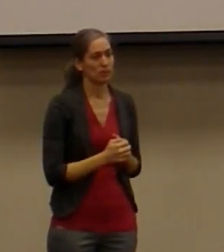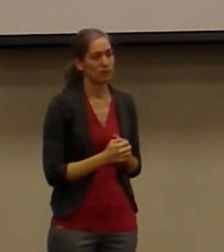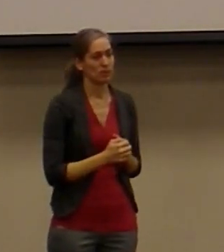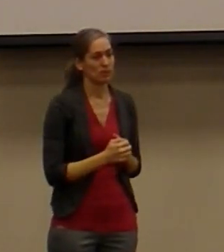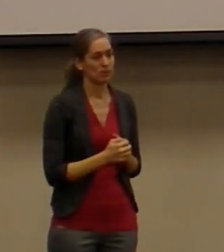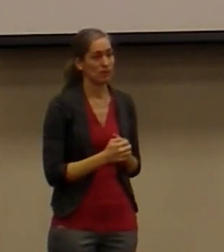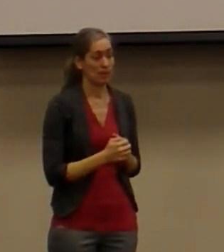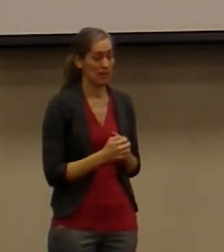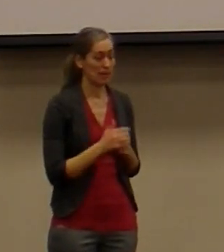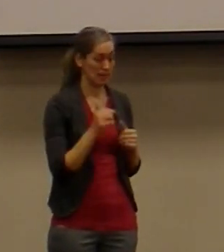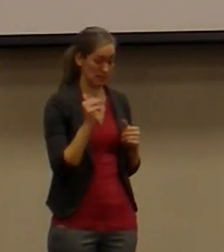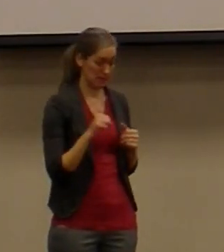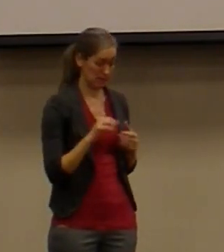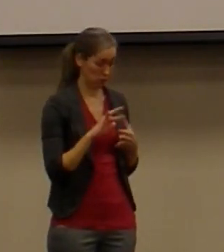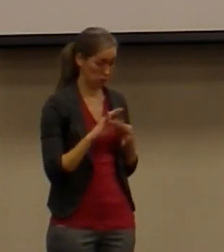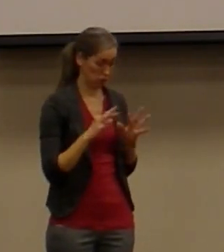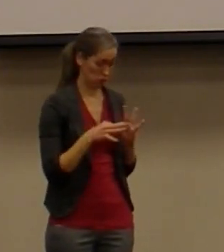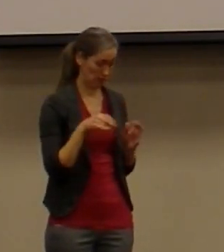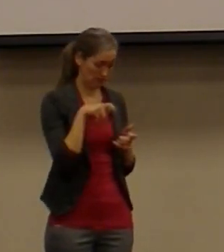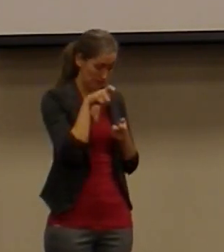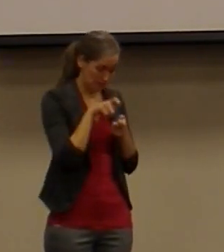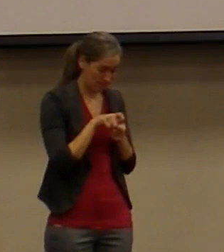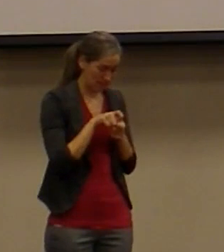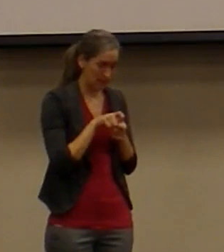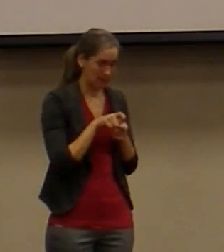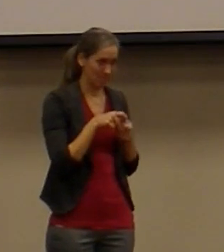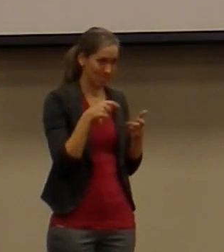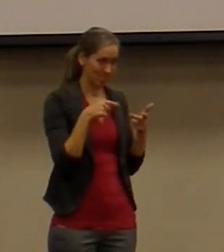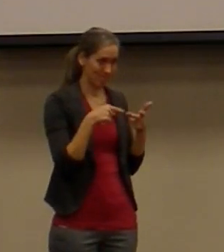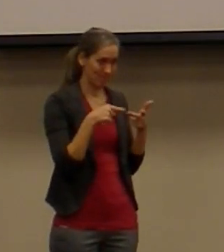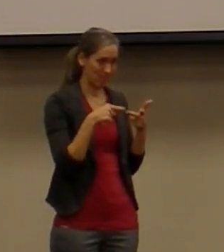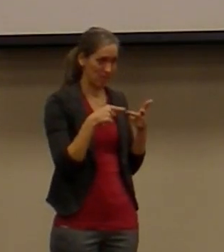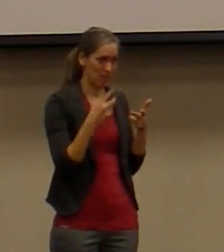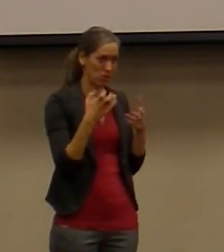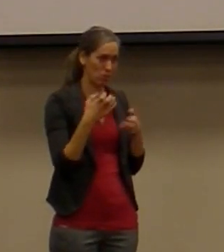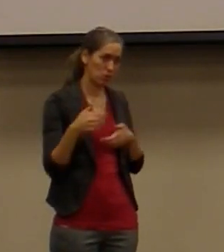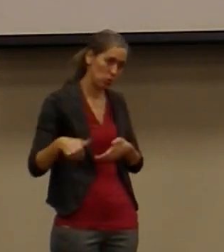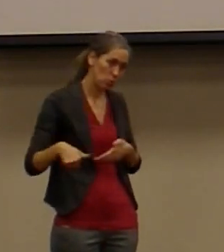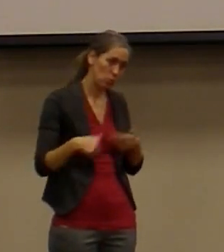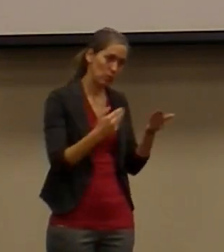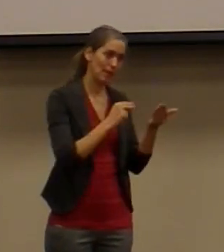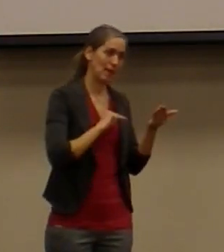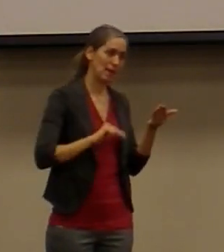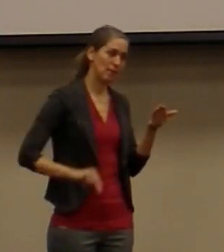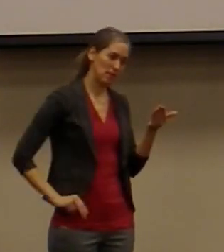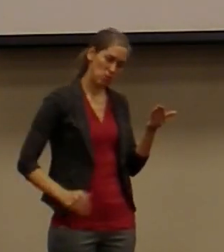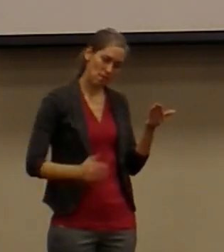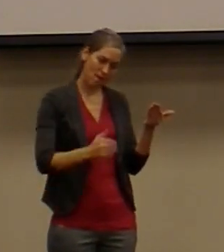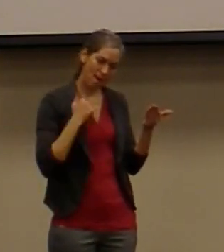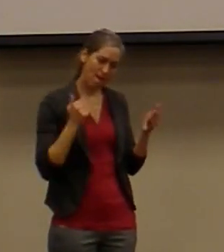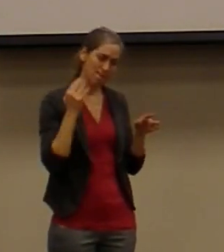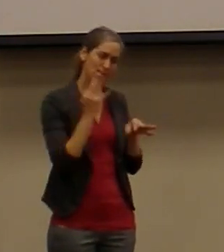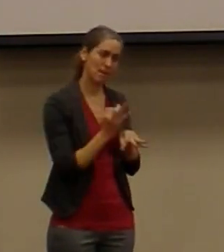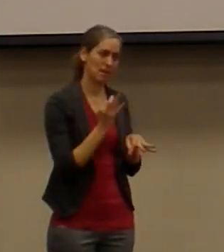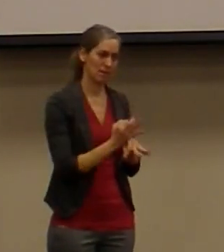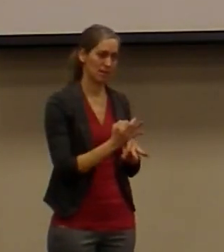And in this particular case, specifically, to bring Nebuchadnezzar to faith.